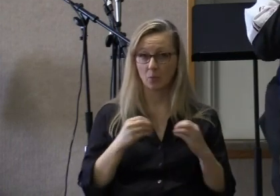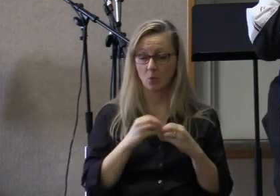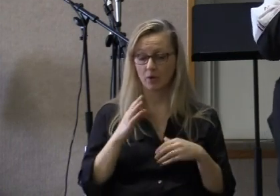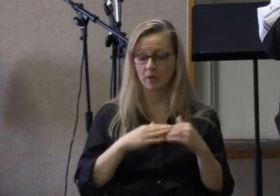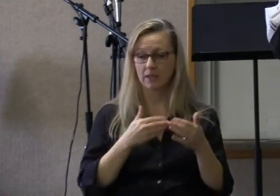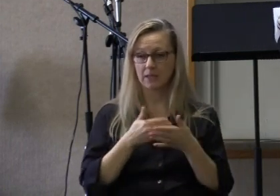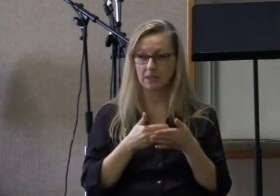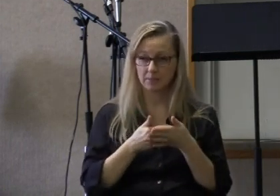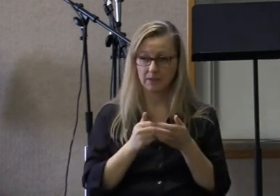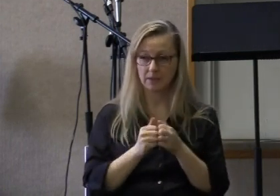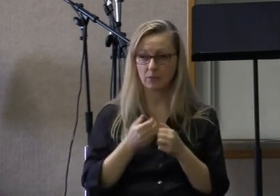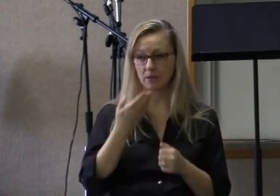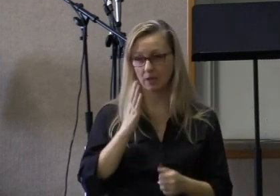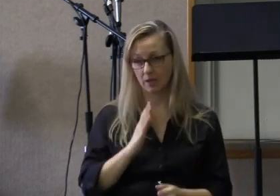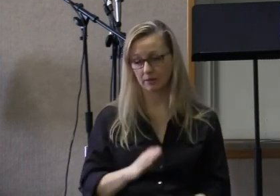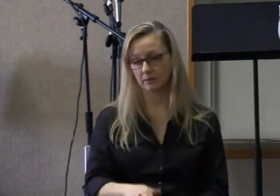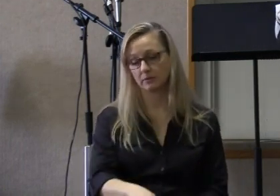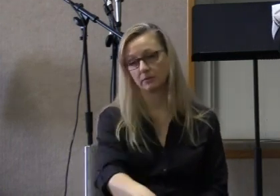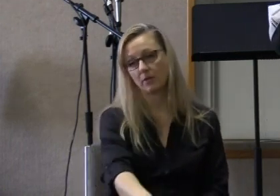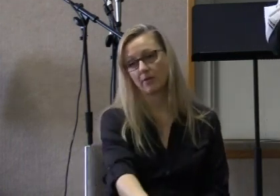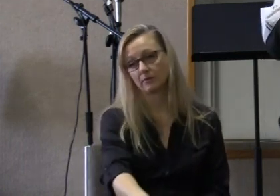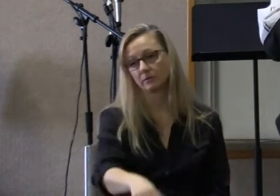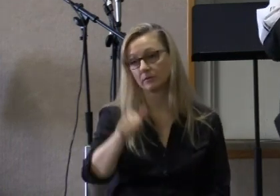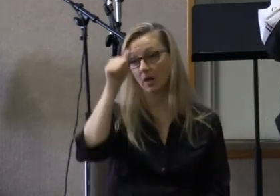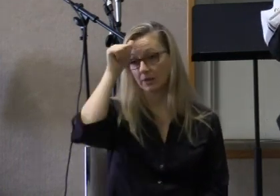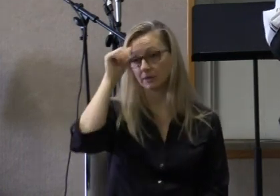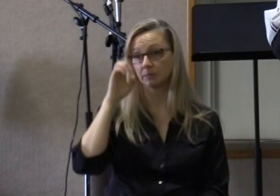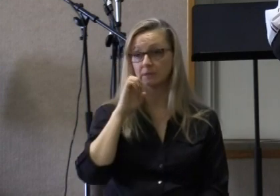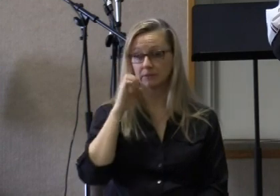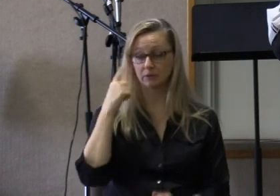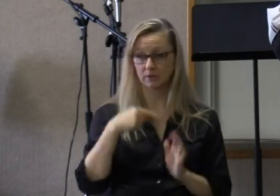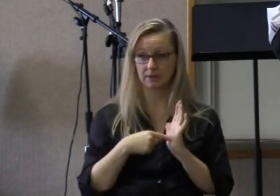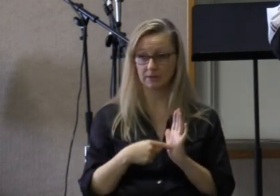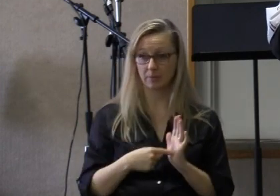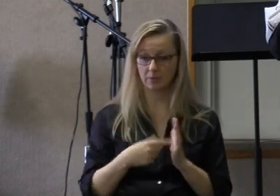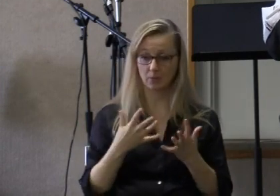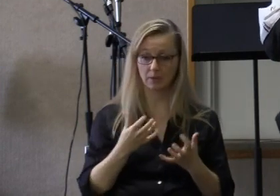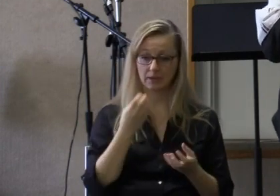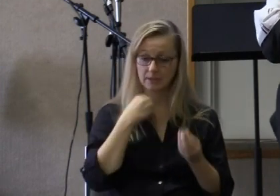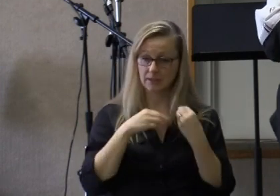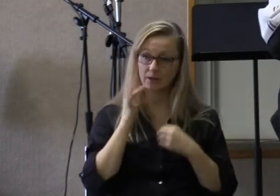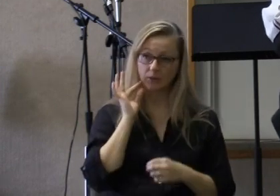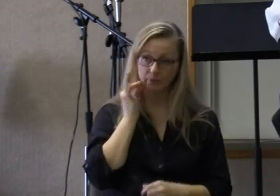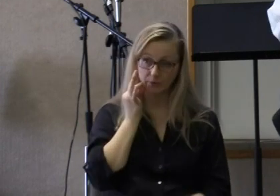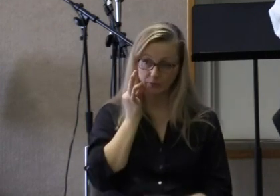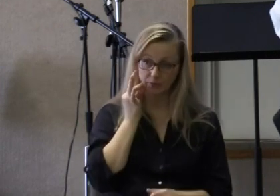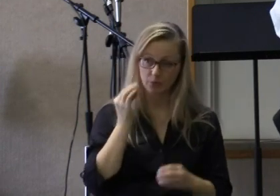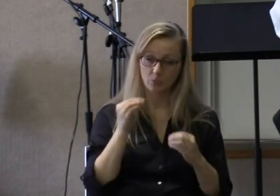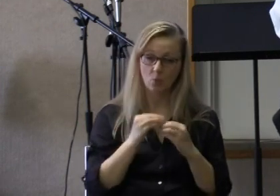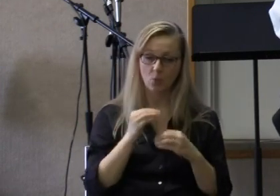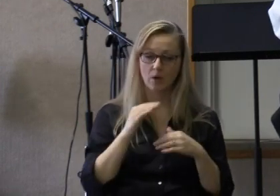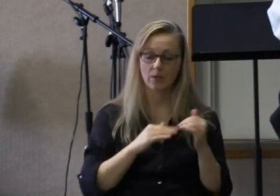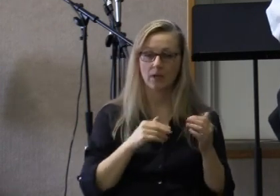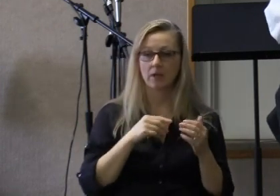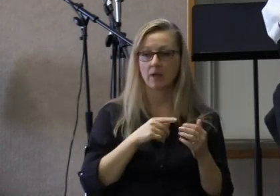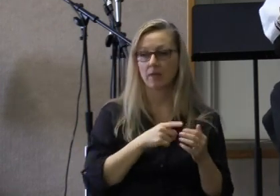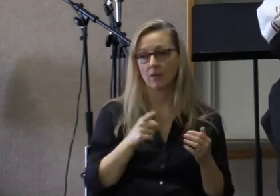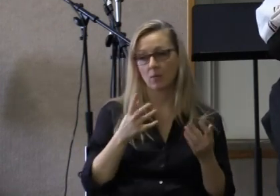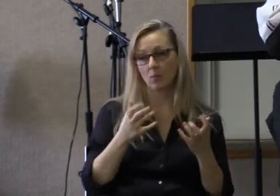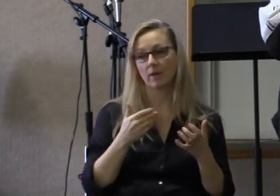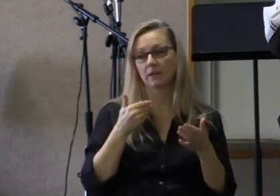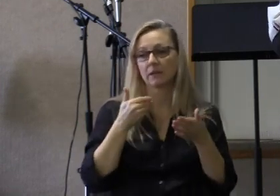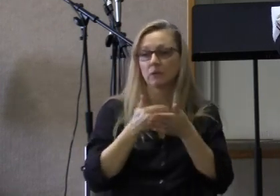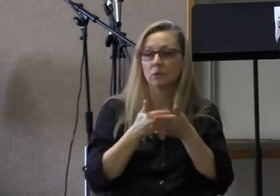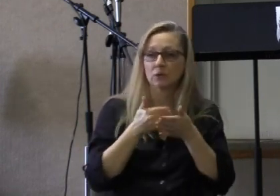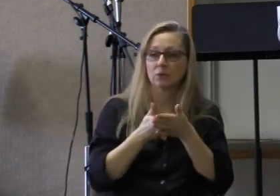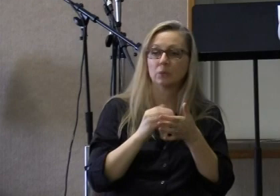intimacy with God. Adam and Eve, for example, wanted to eat the fruit more than they wanted a close relationship